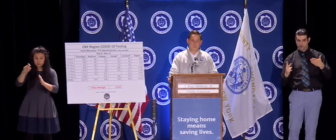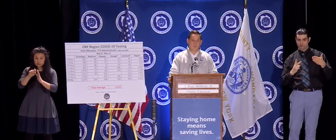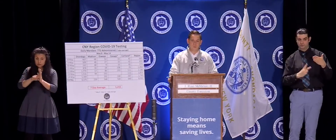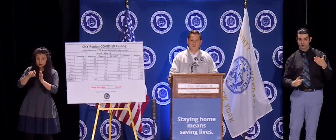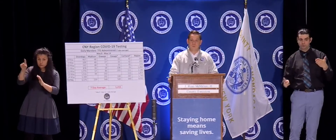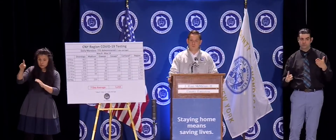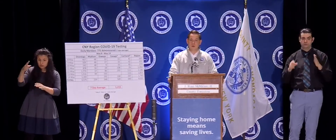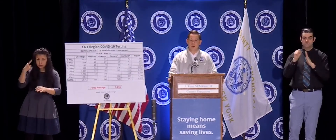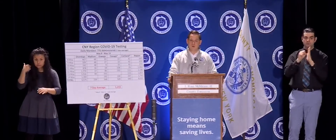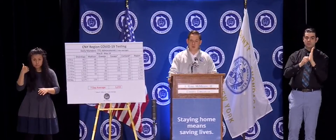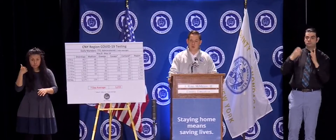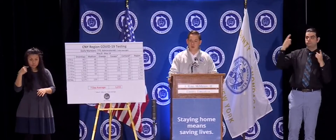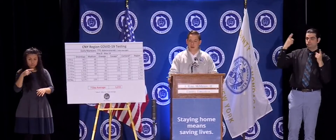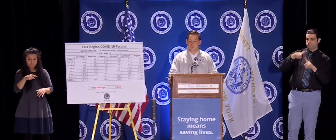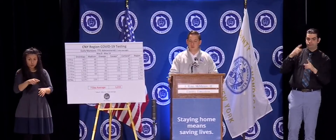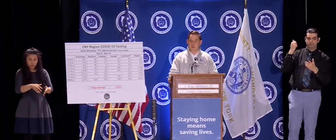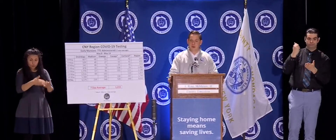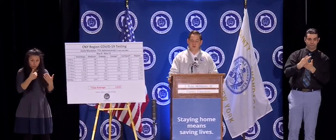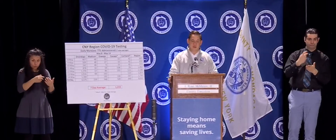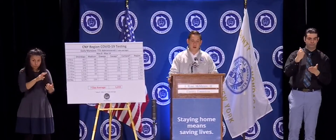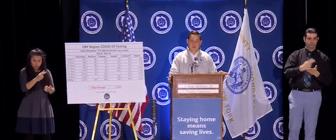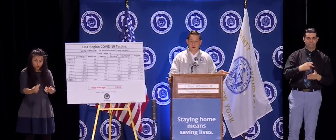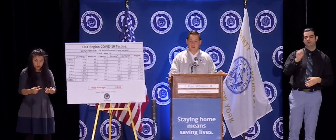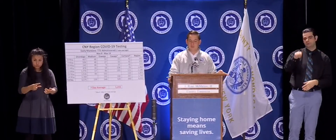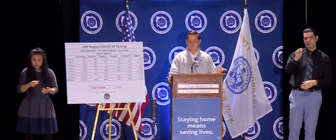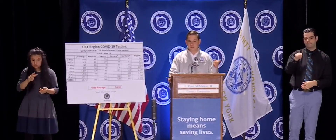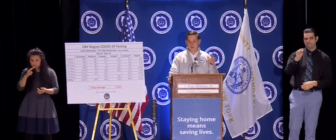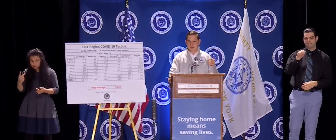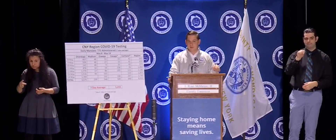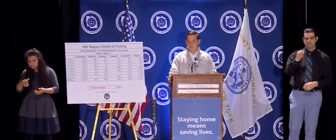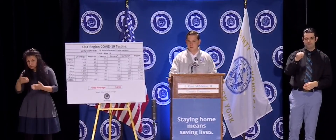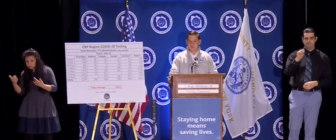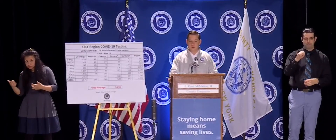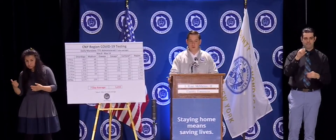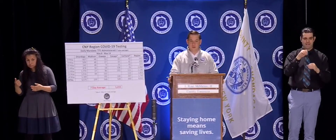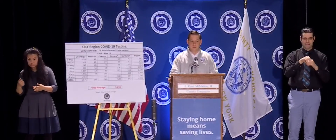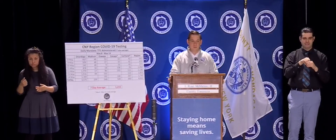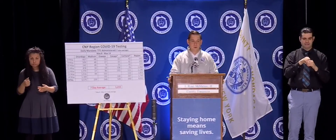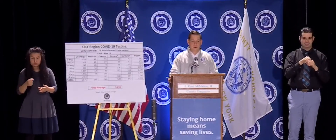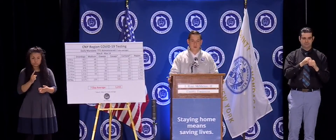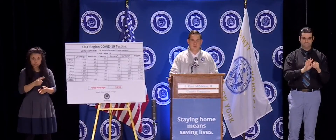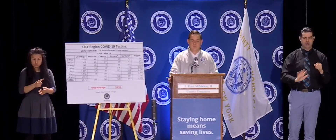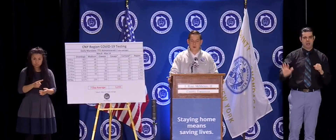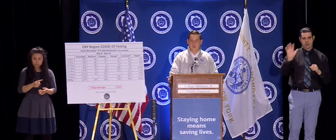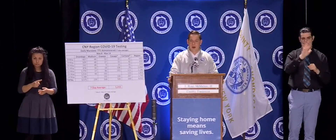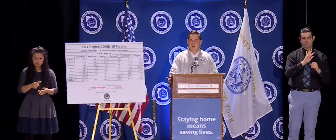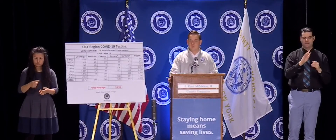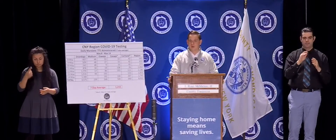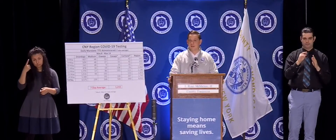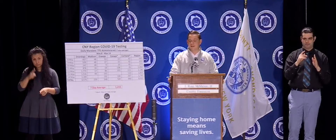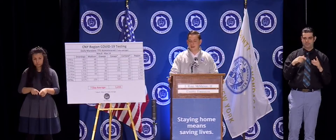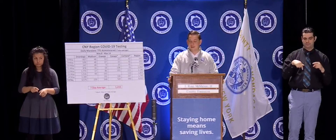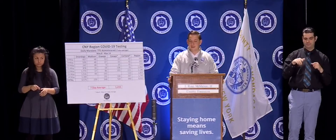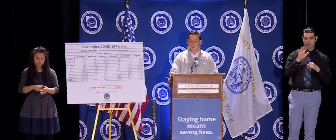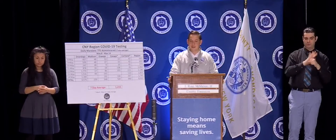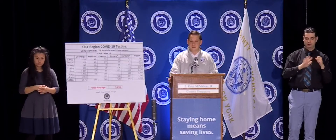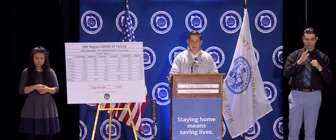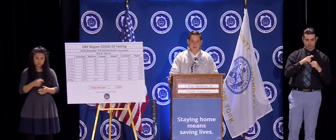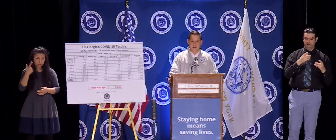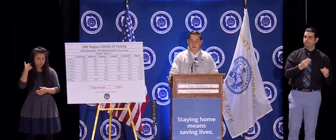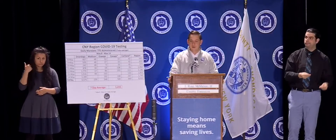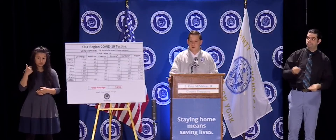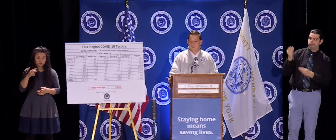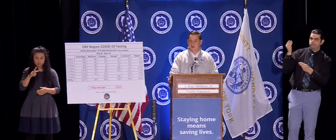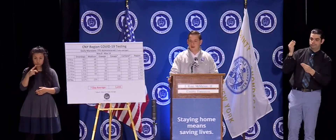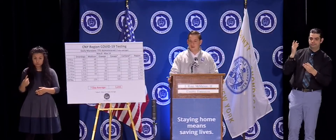in 2-week intervals? Yeah, everybody agreed. That was the plan. That was in our plan. State agreed their plan. Why 14 days? Because it